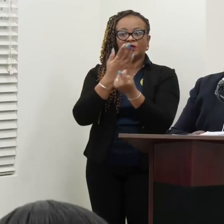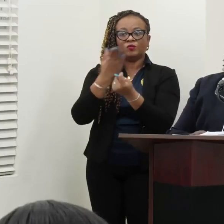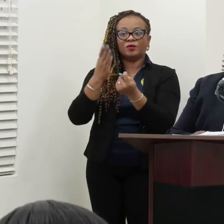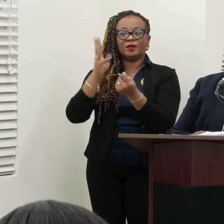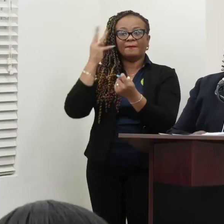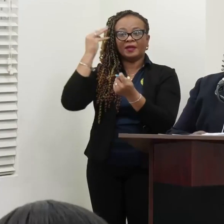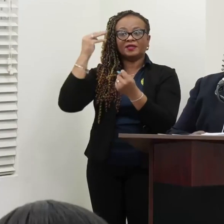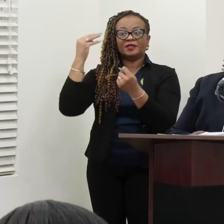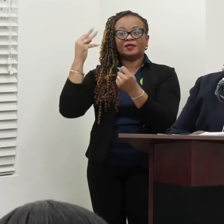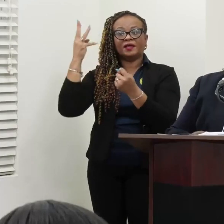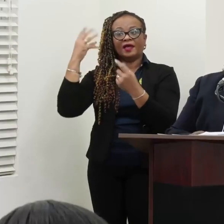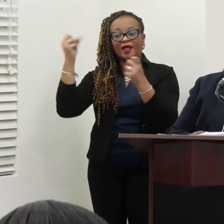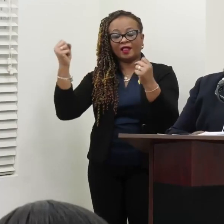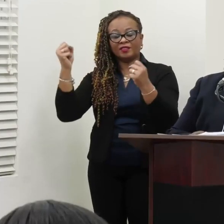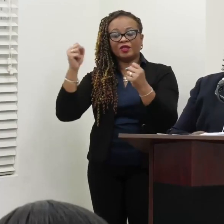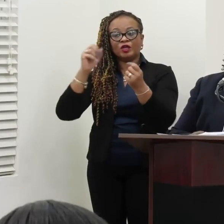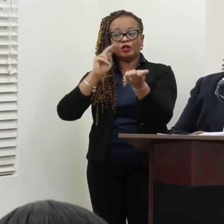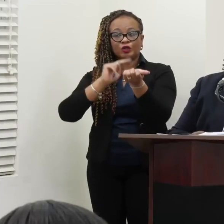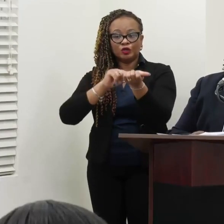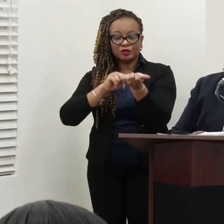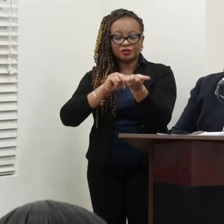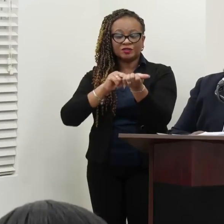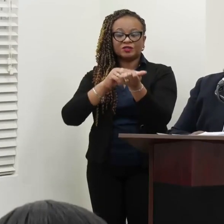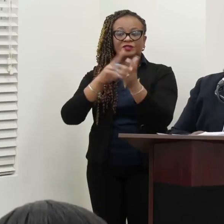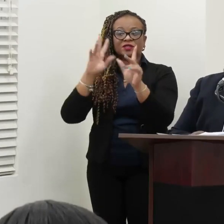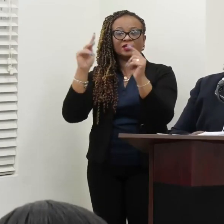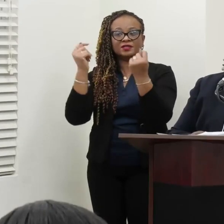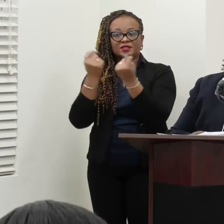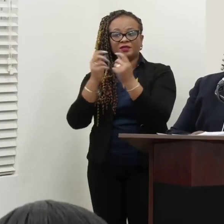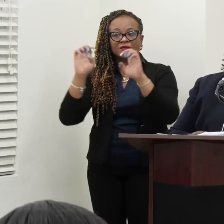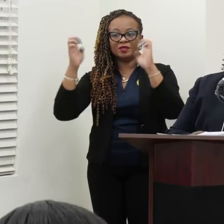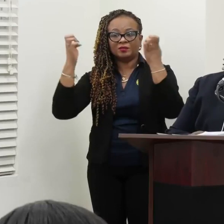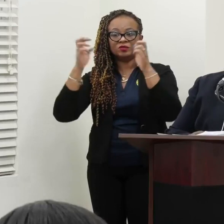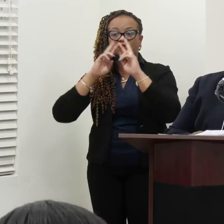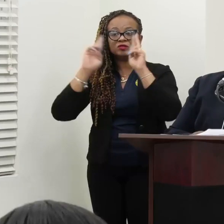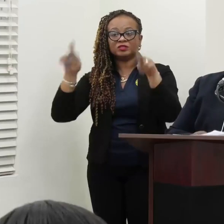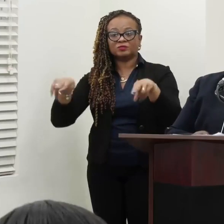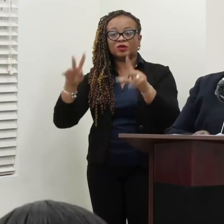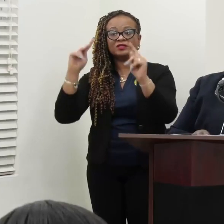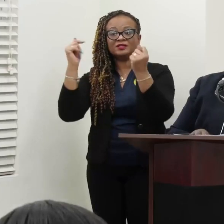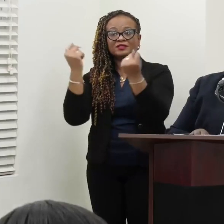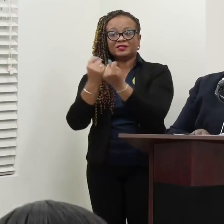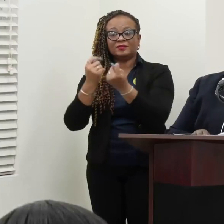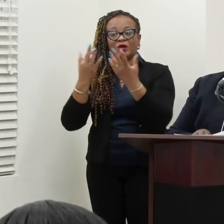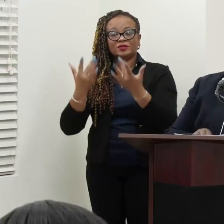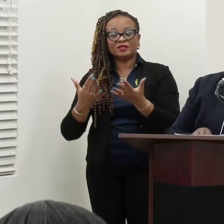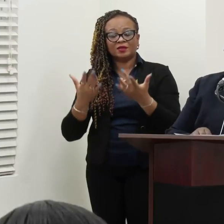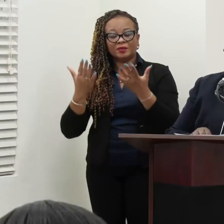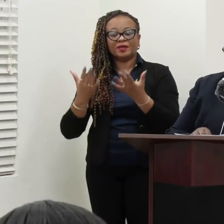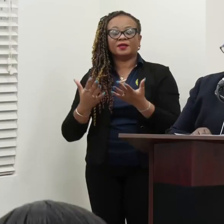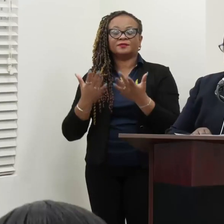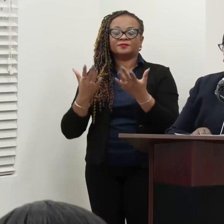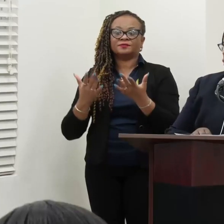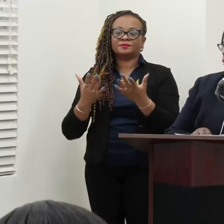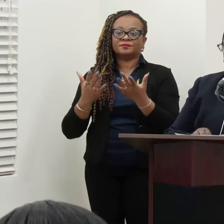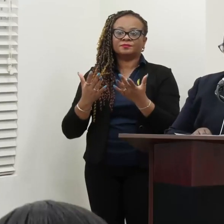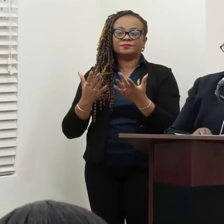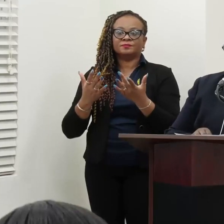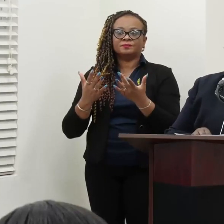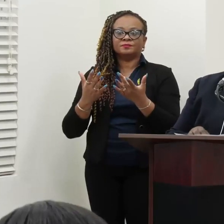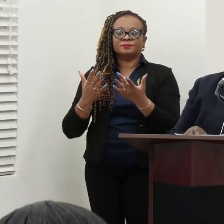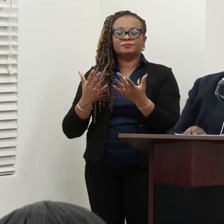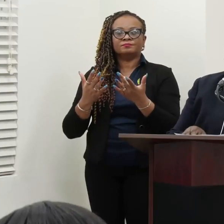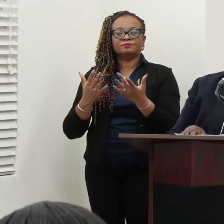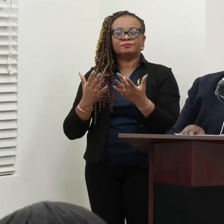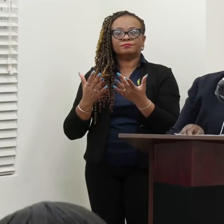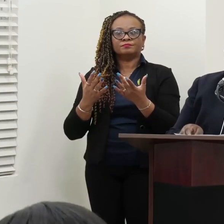mental health nurses, relief team, and emergency response teams are on standby. You get on team